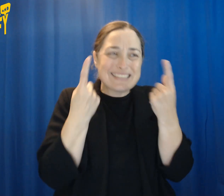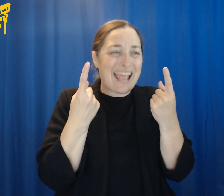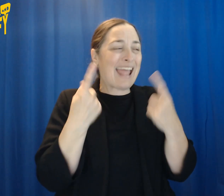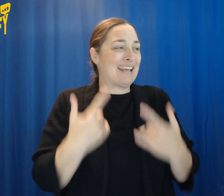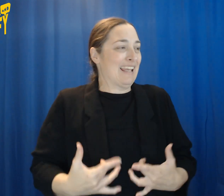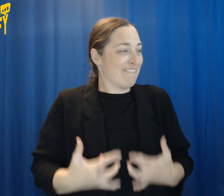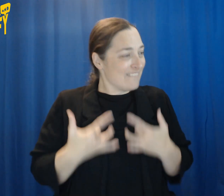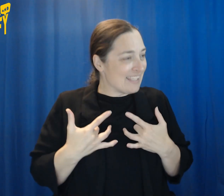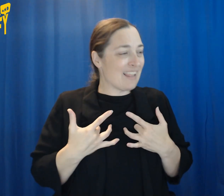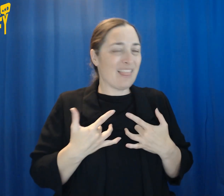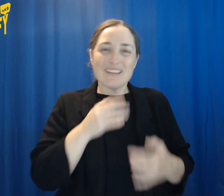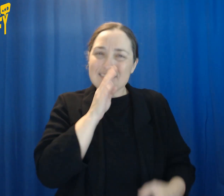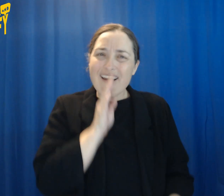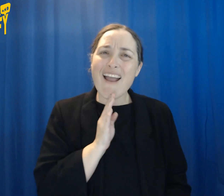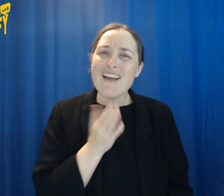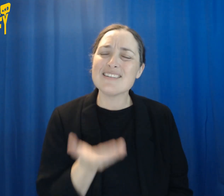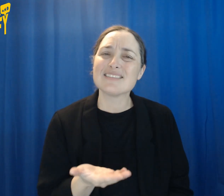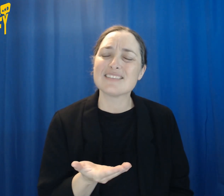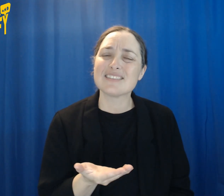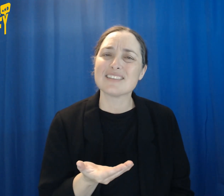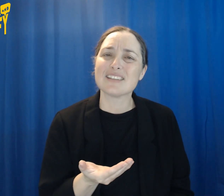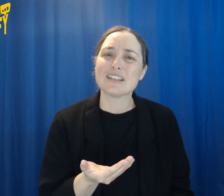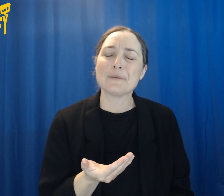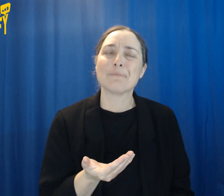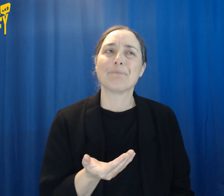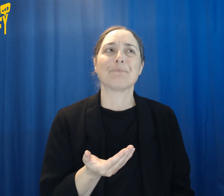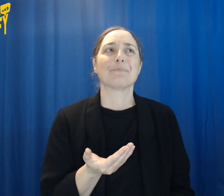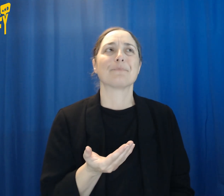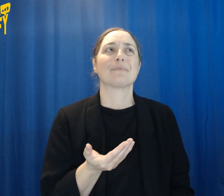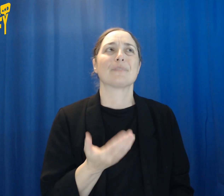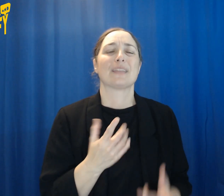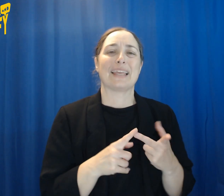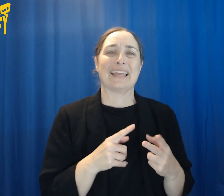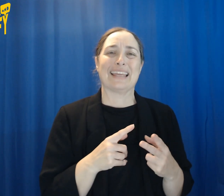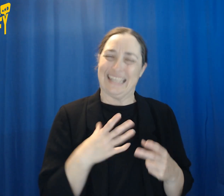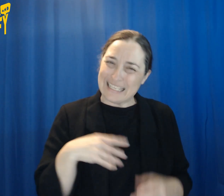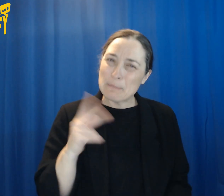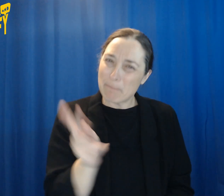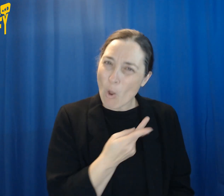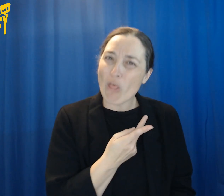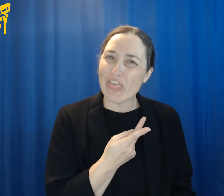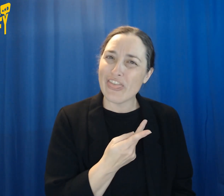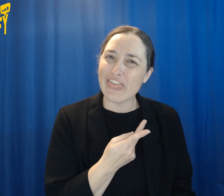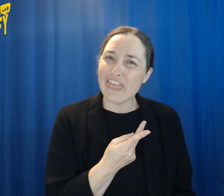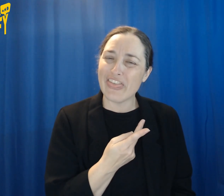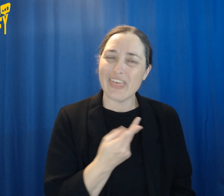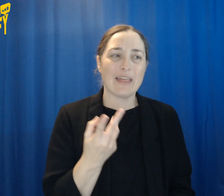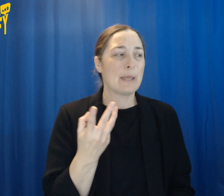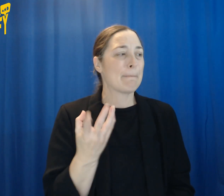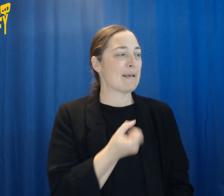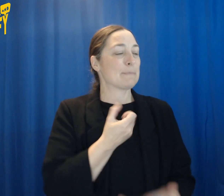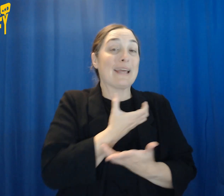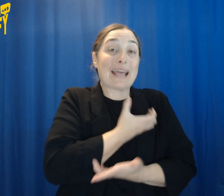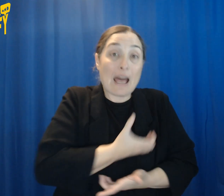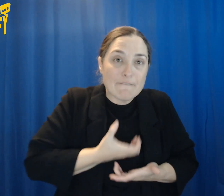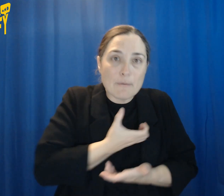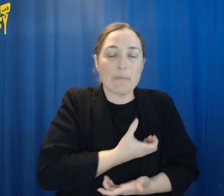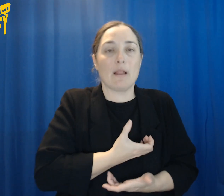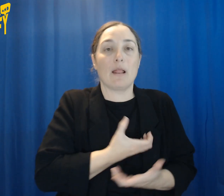truly sad. And I think we need both of those things. You need to be comfortable with the angel on your shoulder and you need